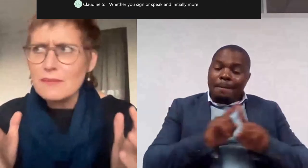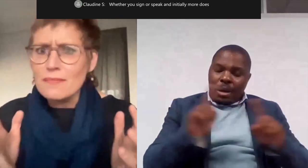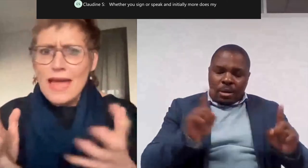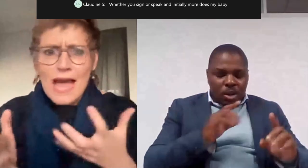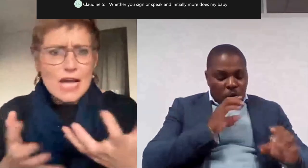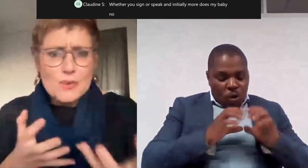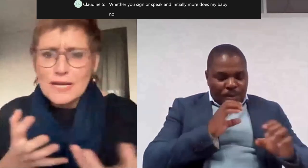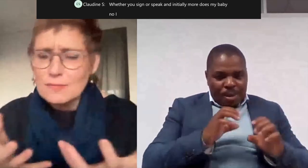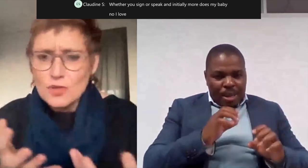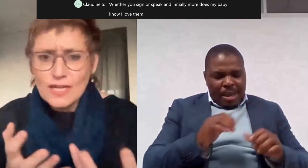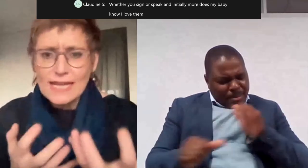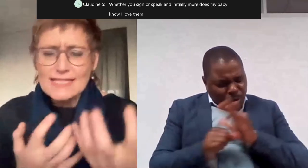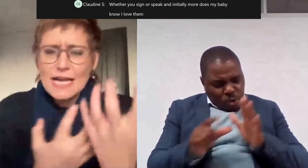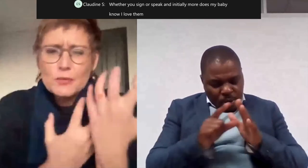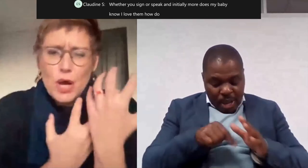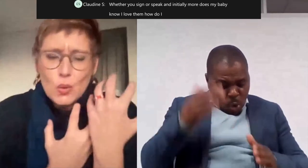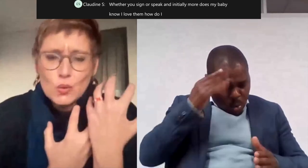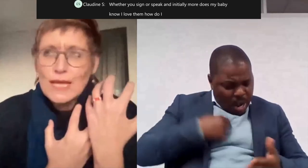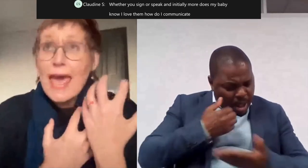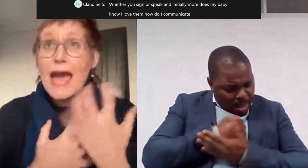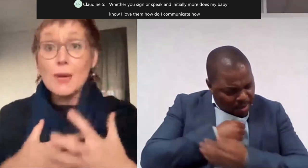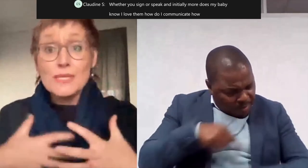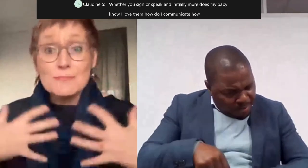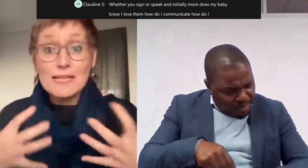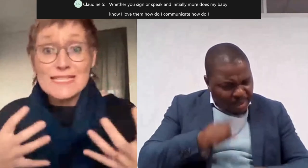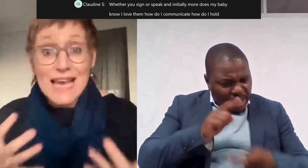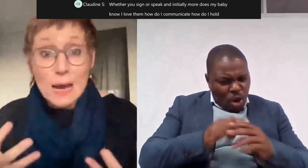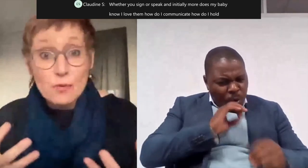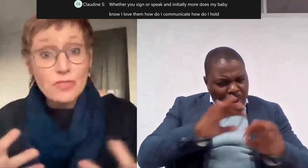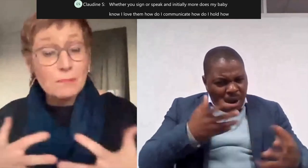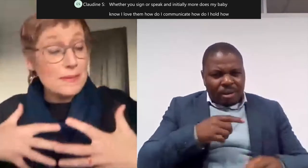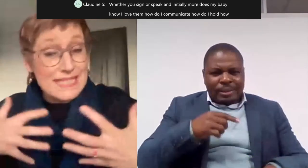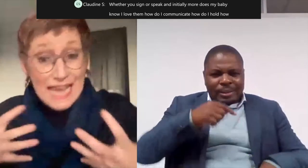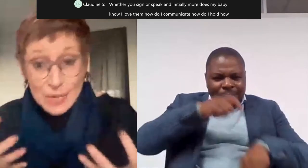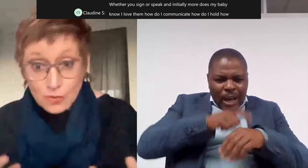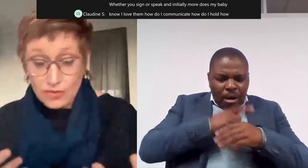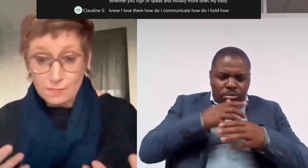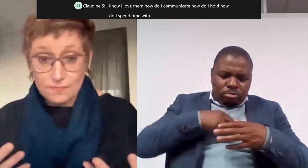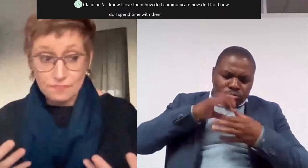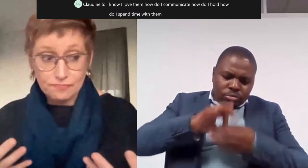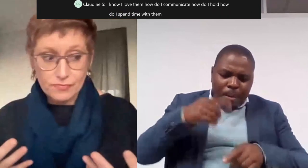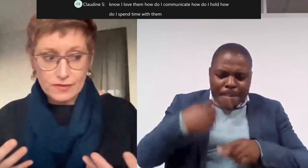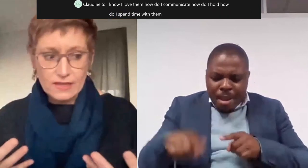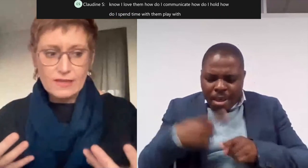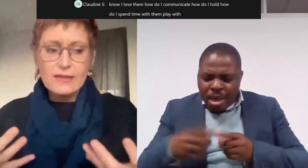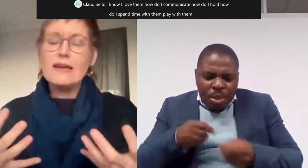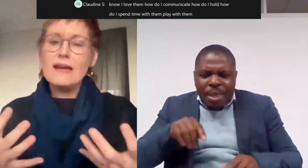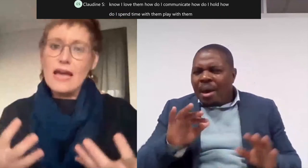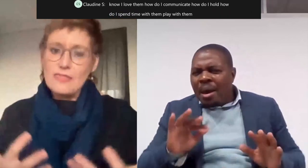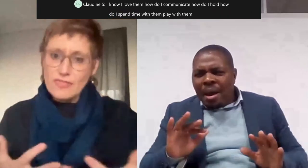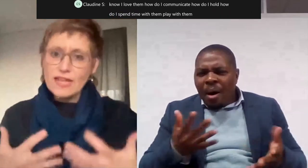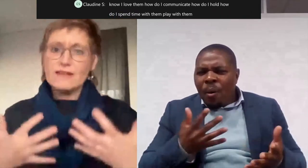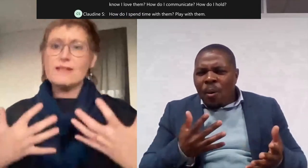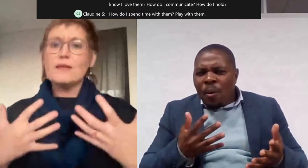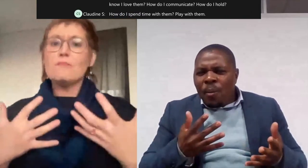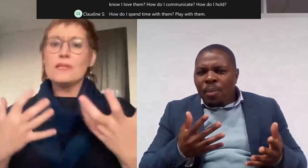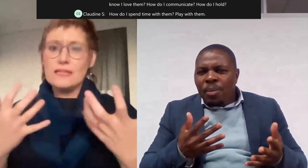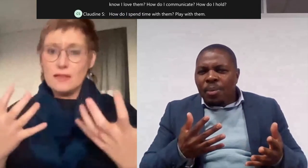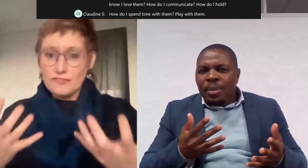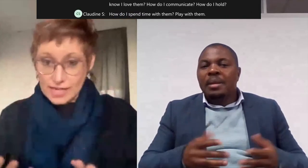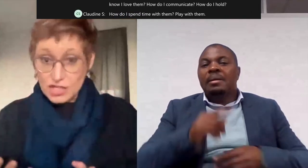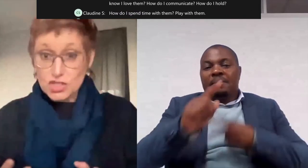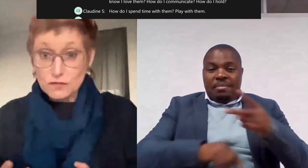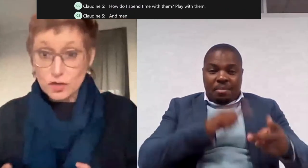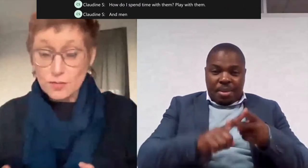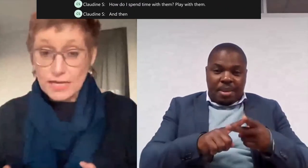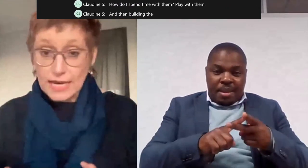I love them? How do I communicate? How do I hold? How do I spend time with them, play with them? And then building